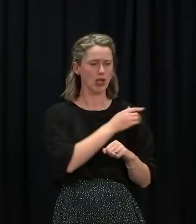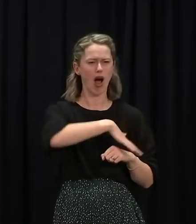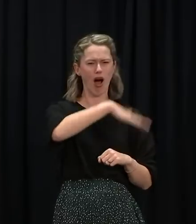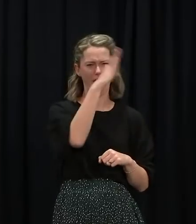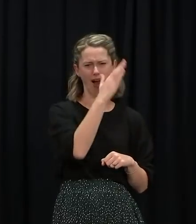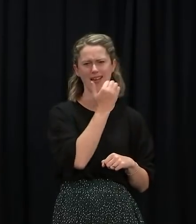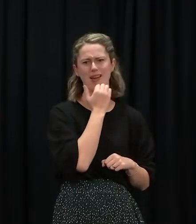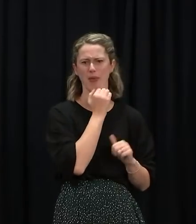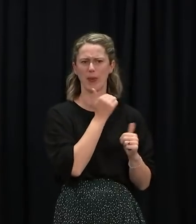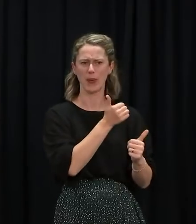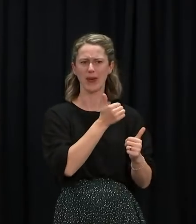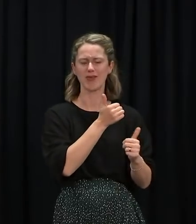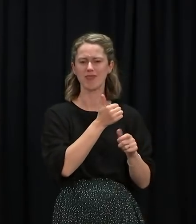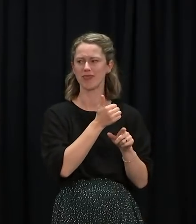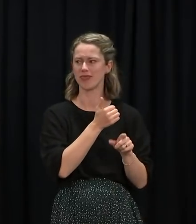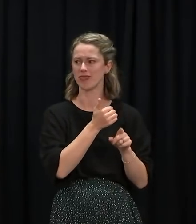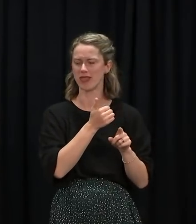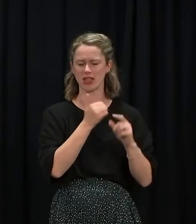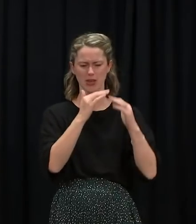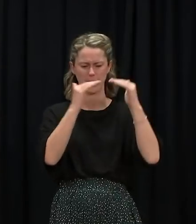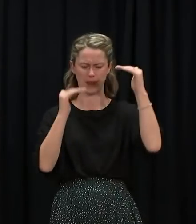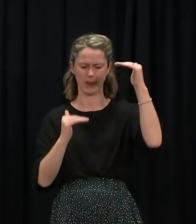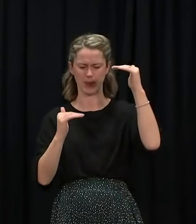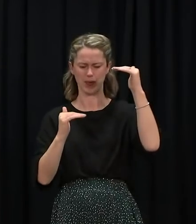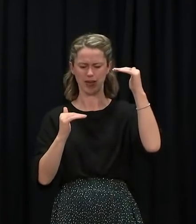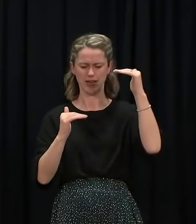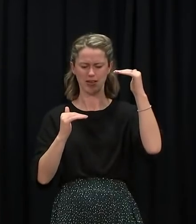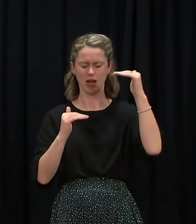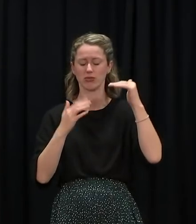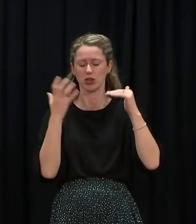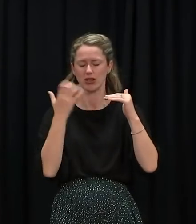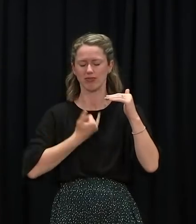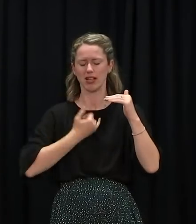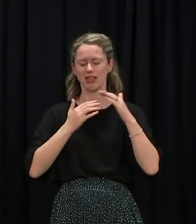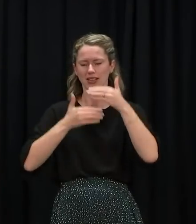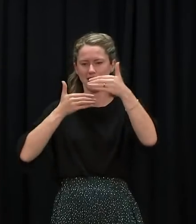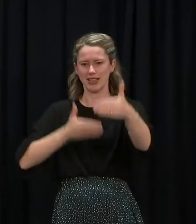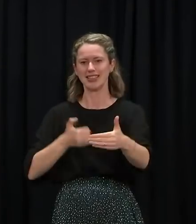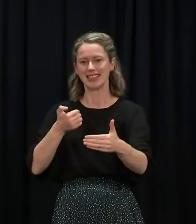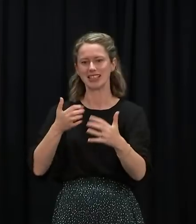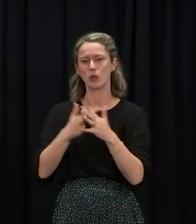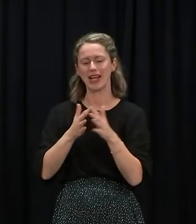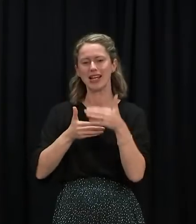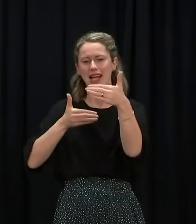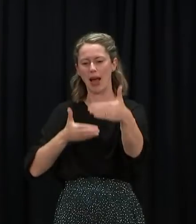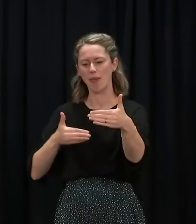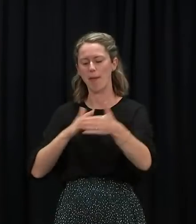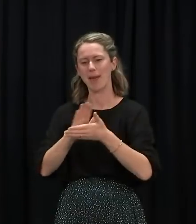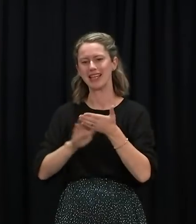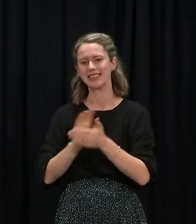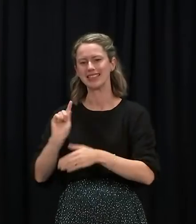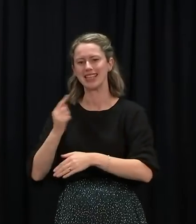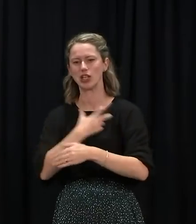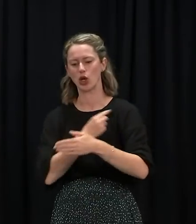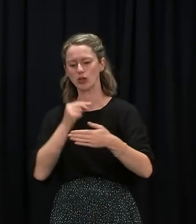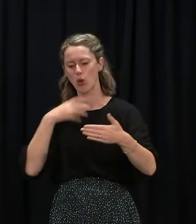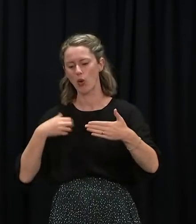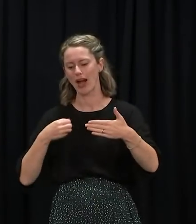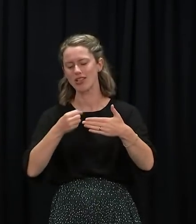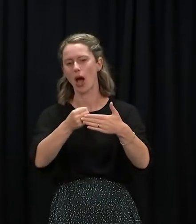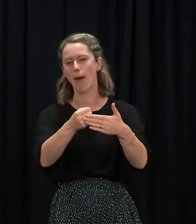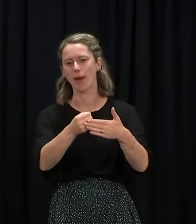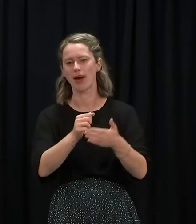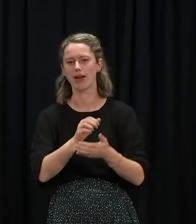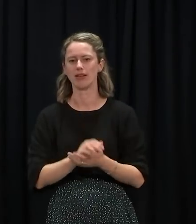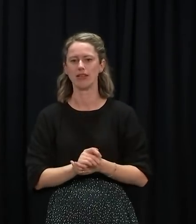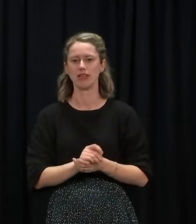mean, I think we're not talking a long gap. You know, it's a six-week gap between the now between the first dose and the second dose. And we're not seeing any tailing